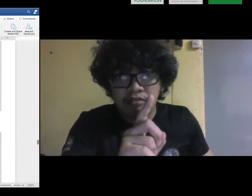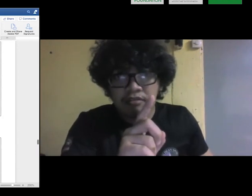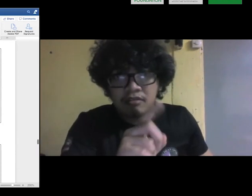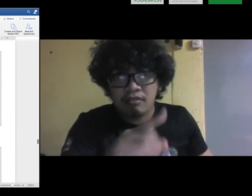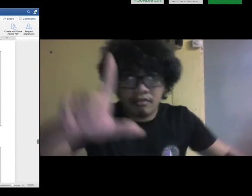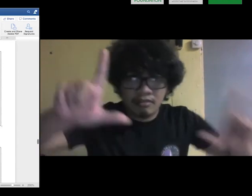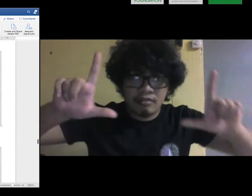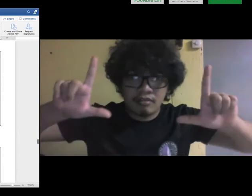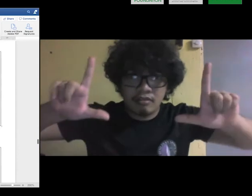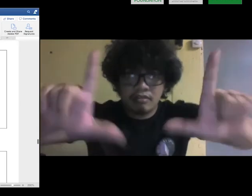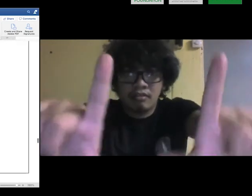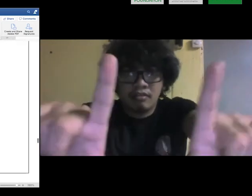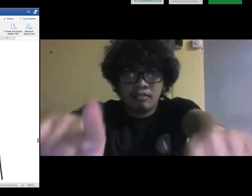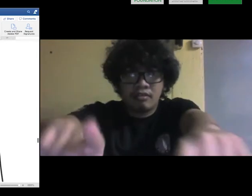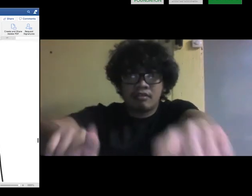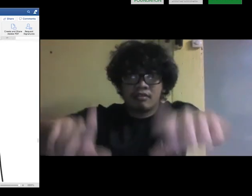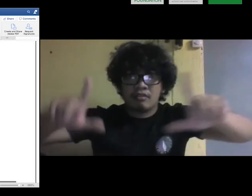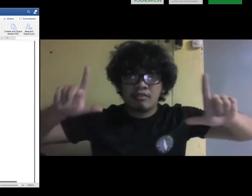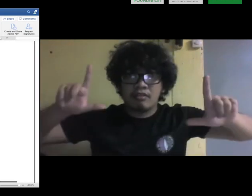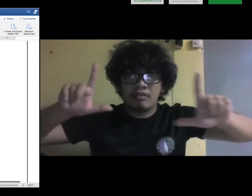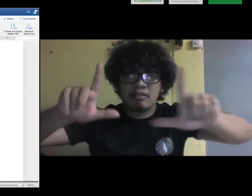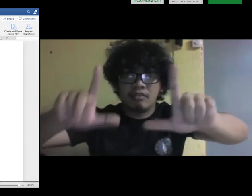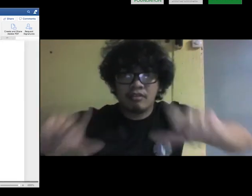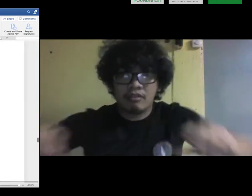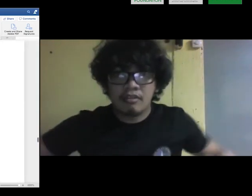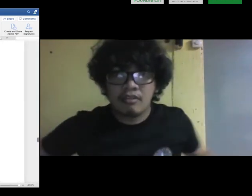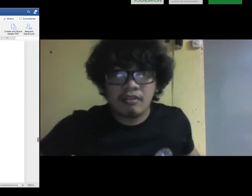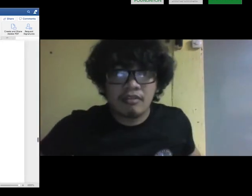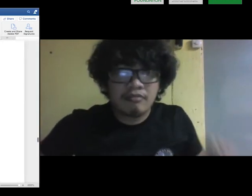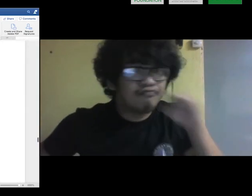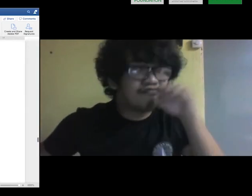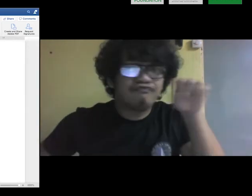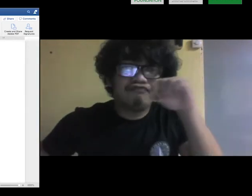Go back up to we'll zoom in.